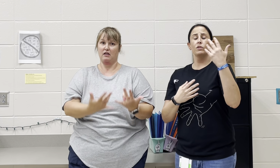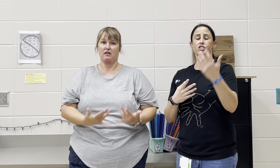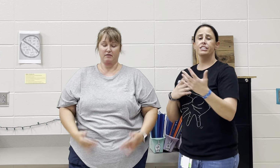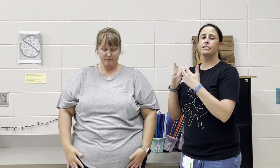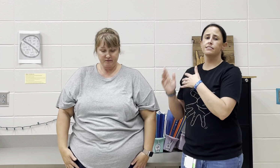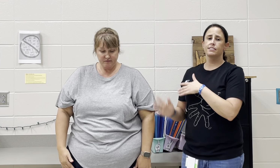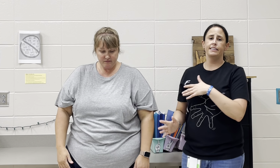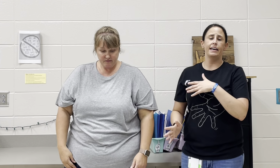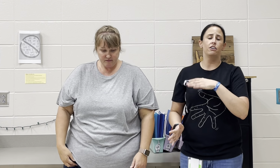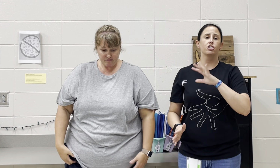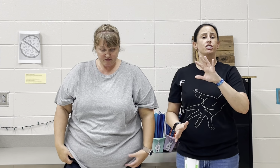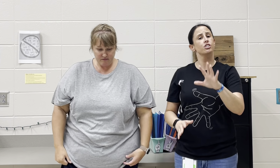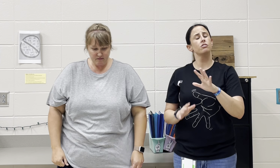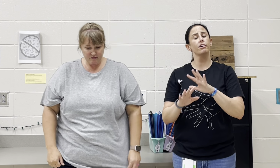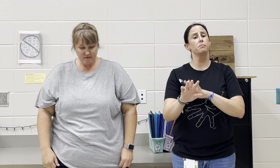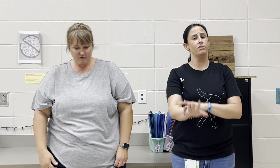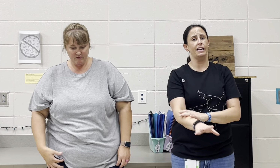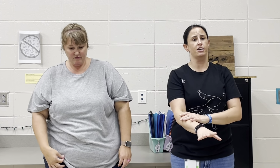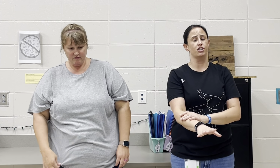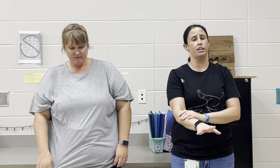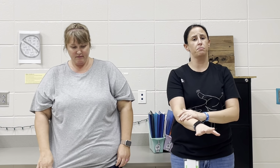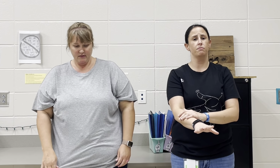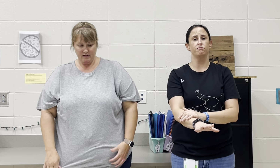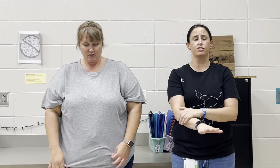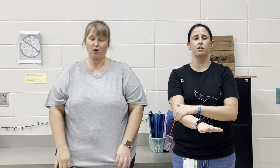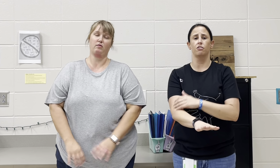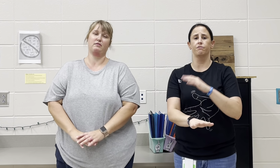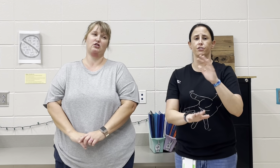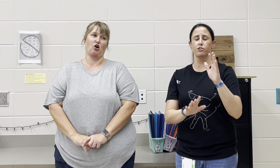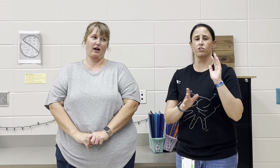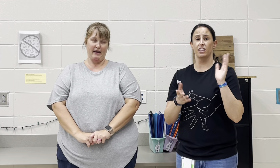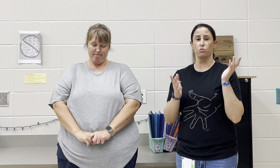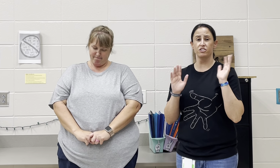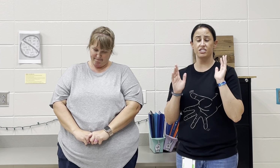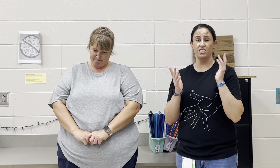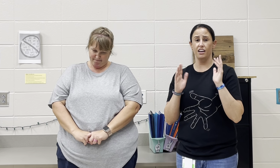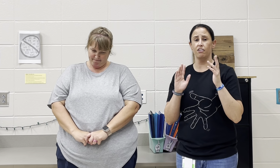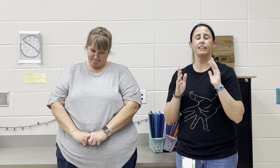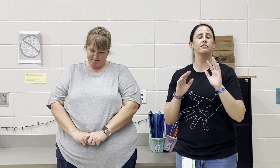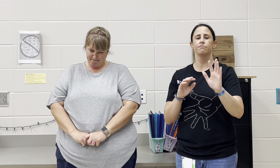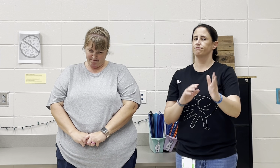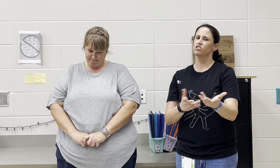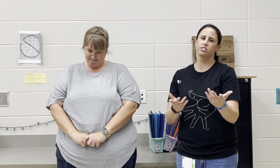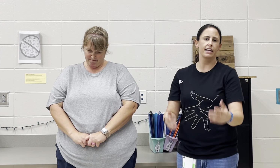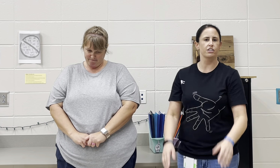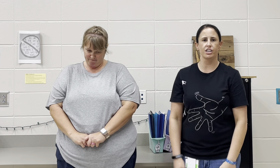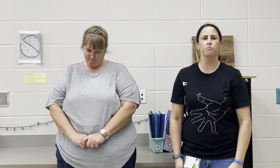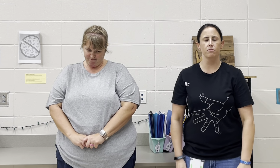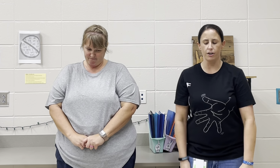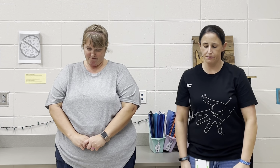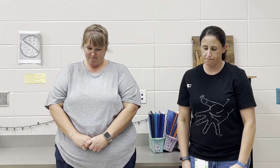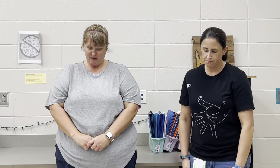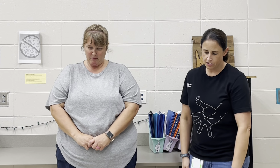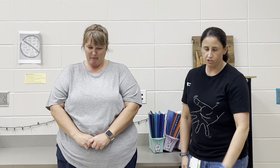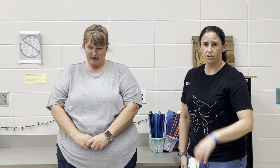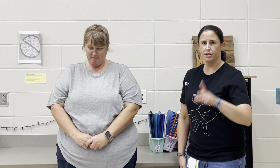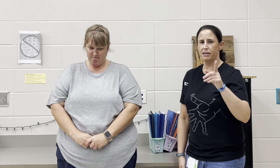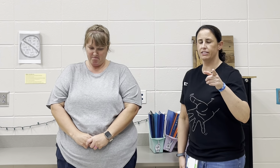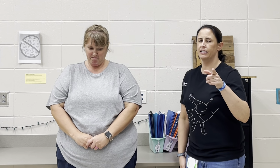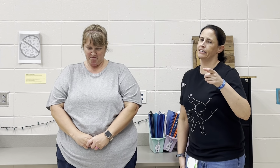she says CL, she's just talking about the handshake. So for those who are like, what's CL? It's Just the handshake, all right? You'll learn about that in